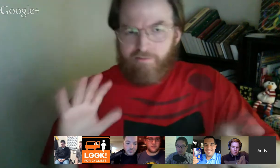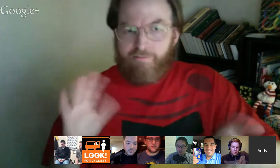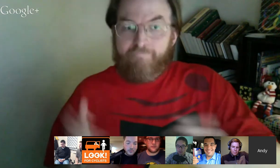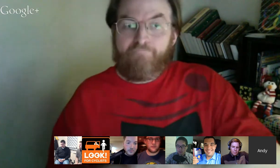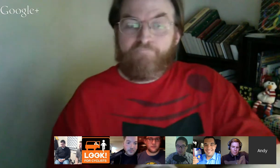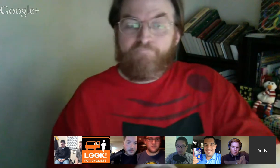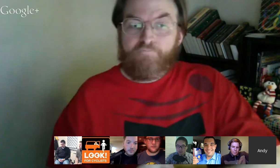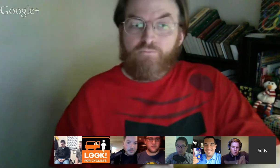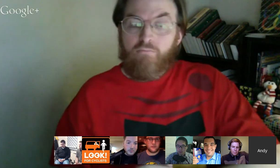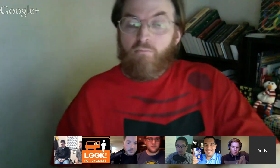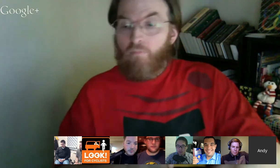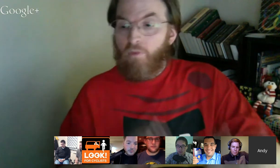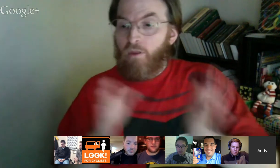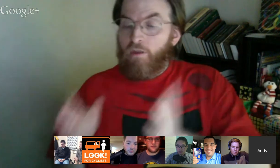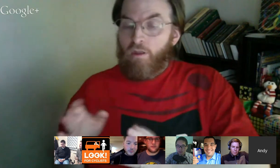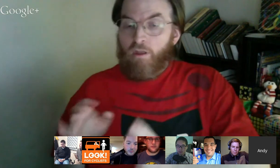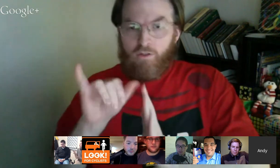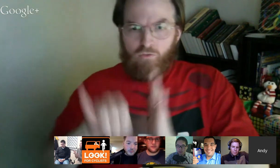there might be,